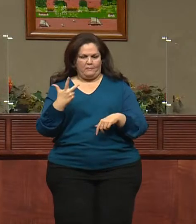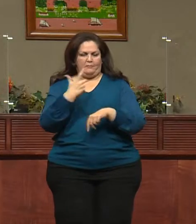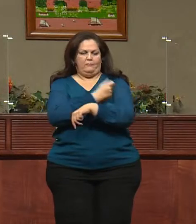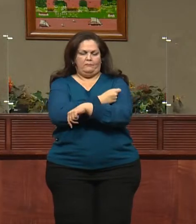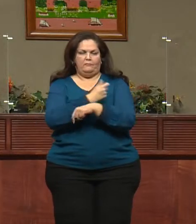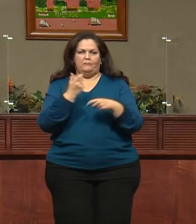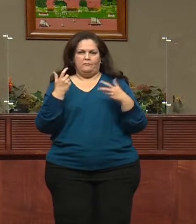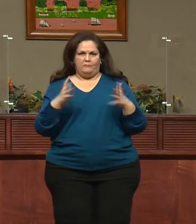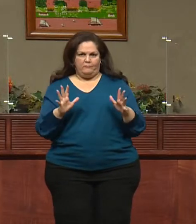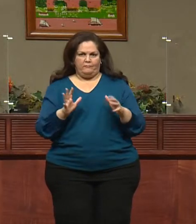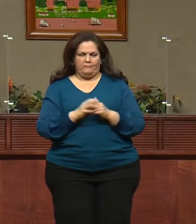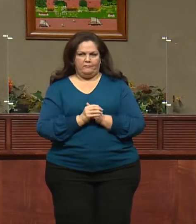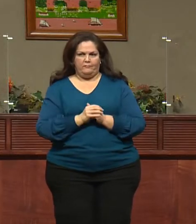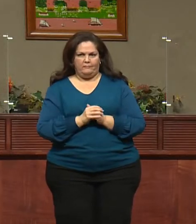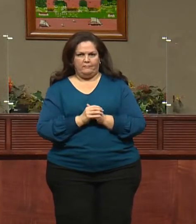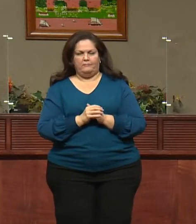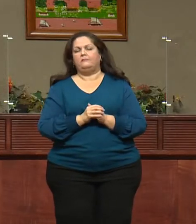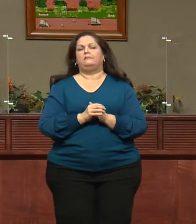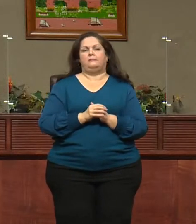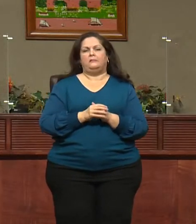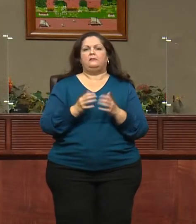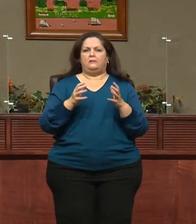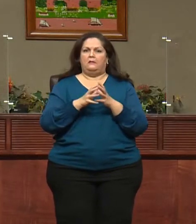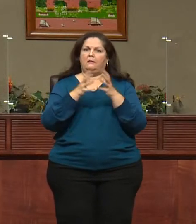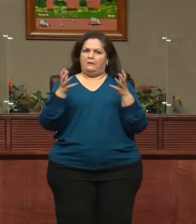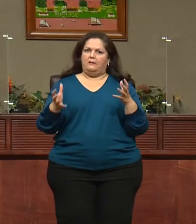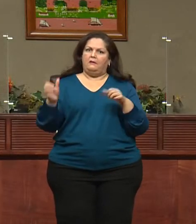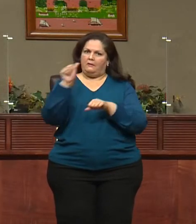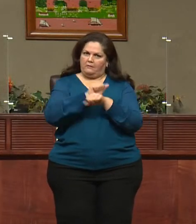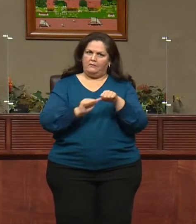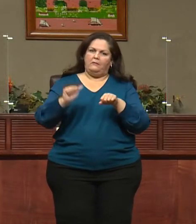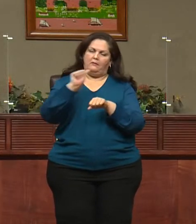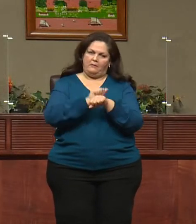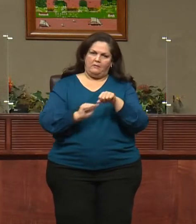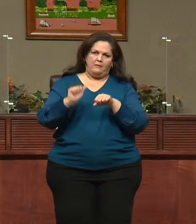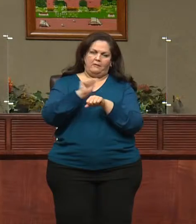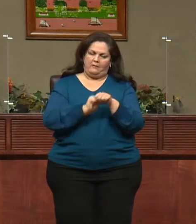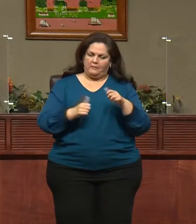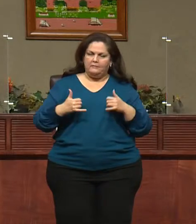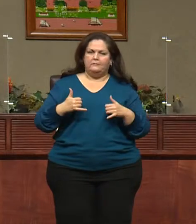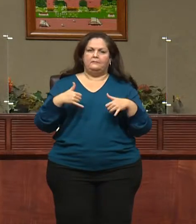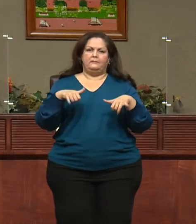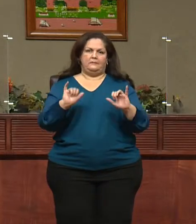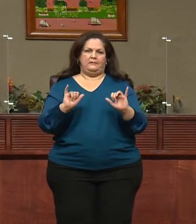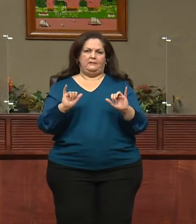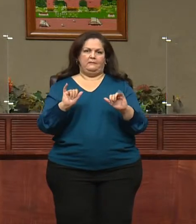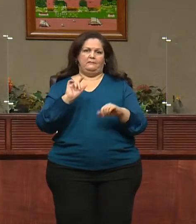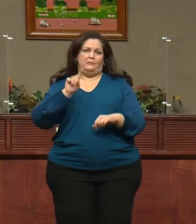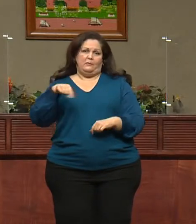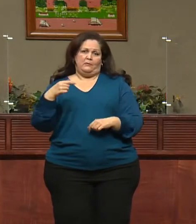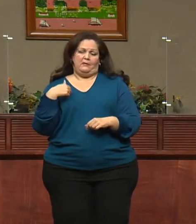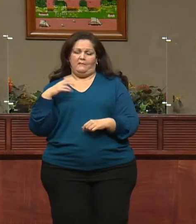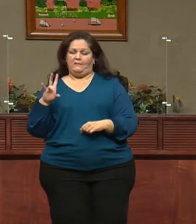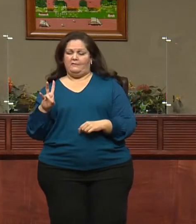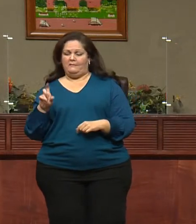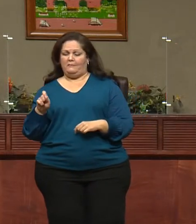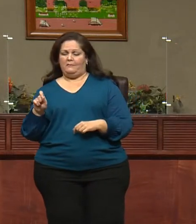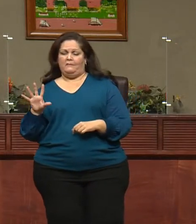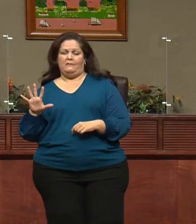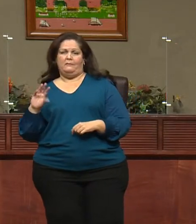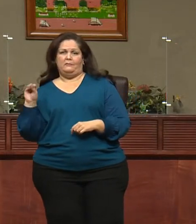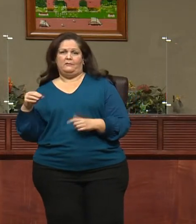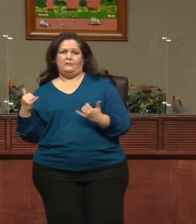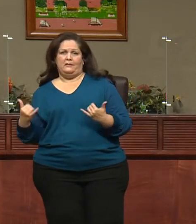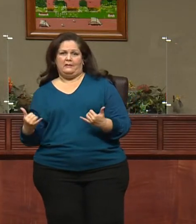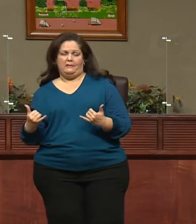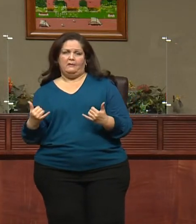can see we still have a significant ways to go with only 7.5% of our population